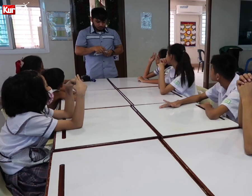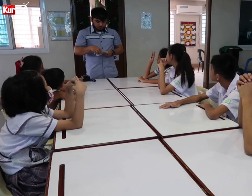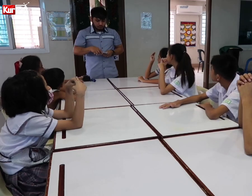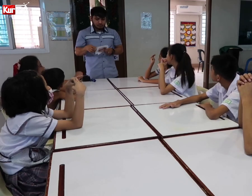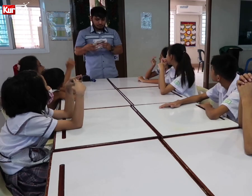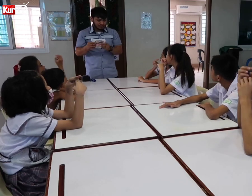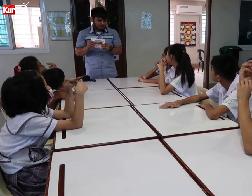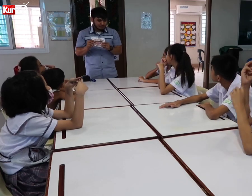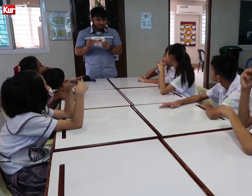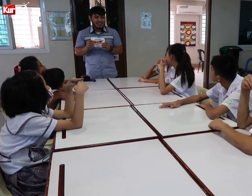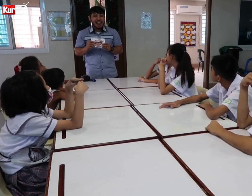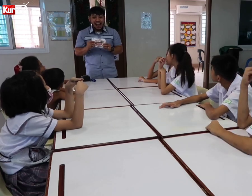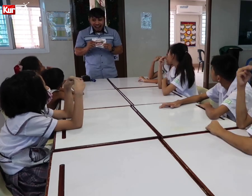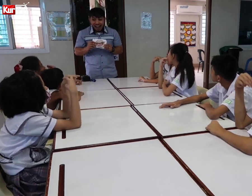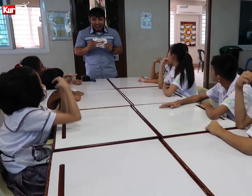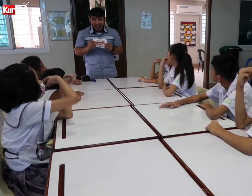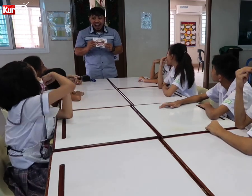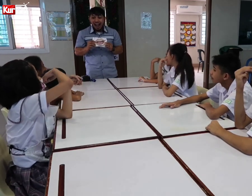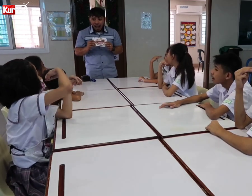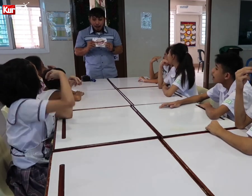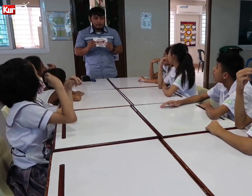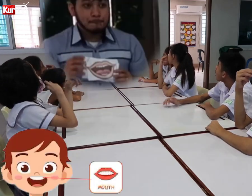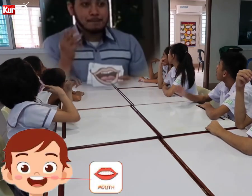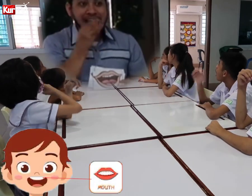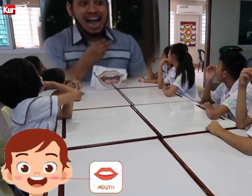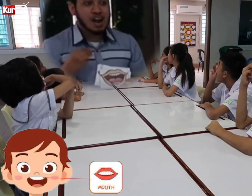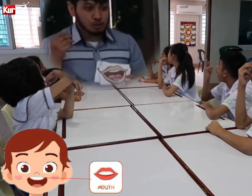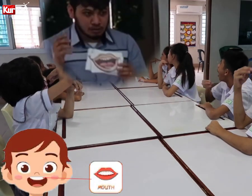Hands. Hands. have a belly. Mouth.